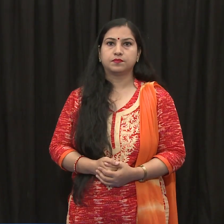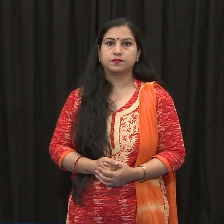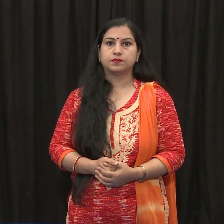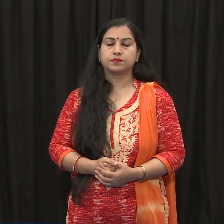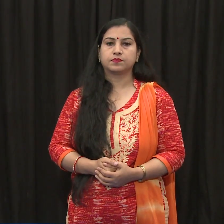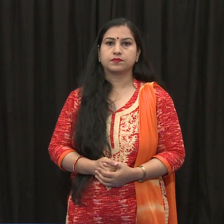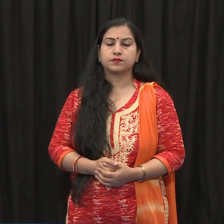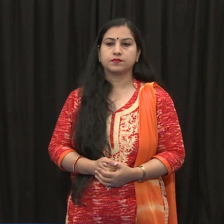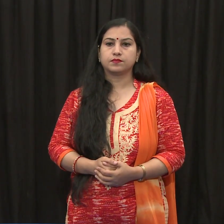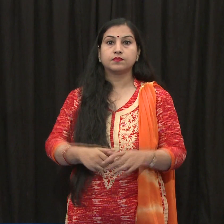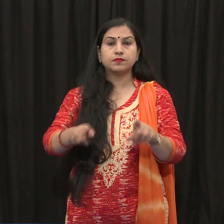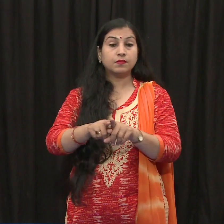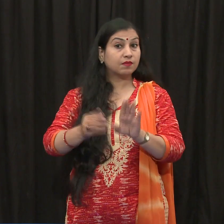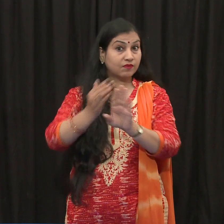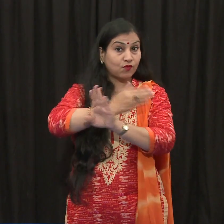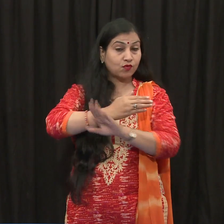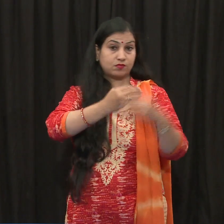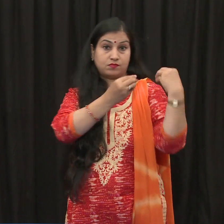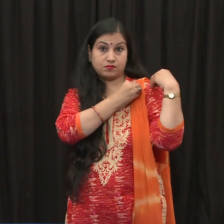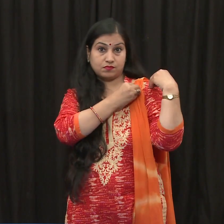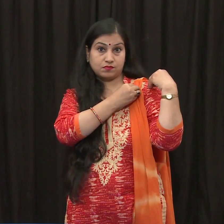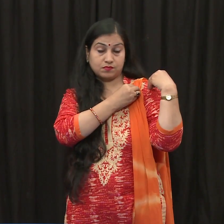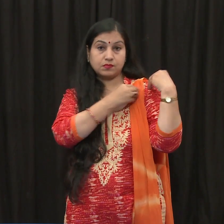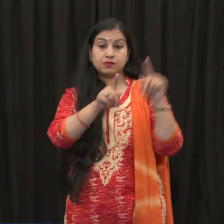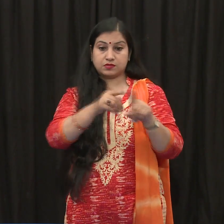In addition to fundamental rights,